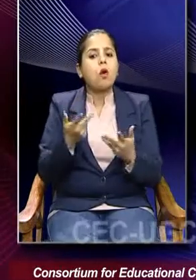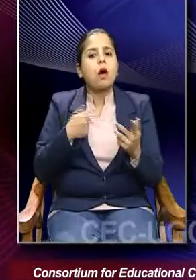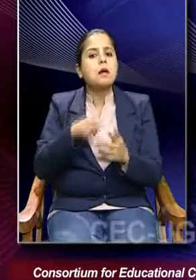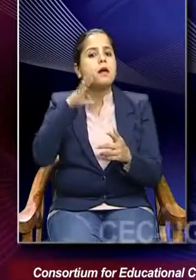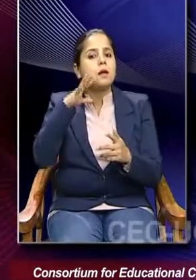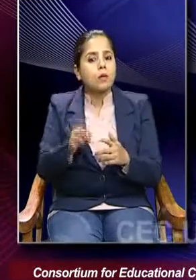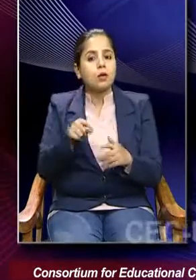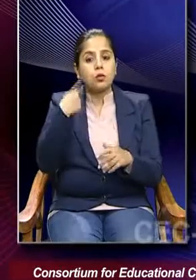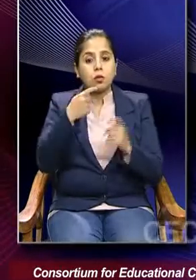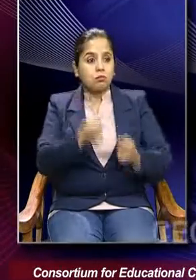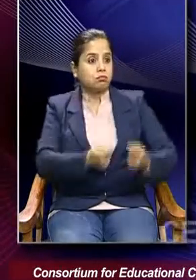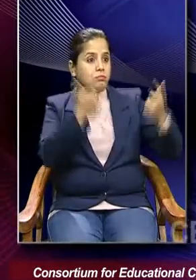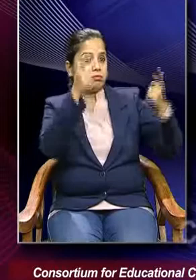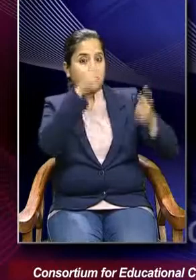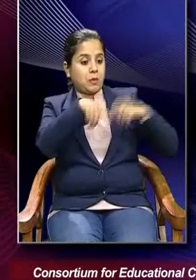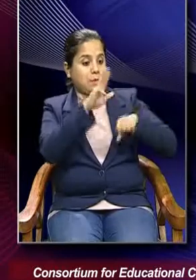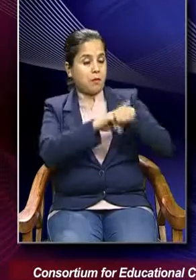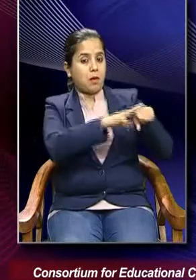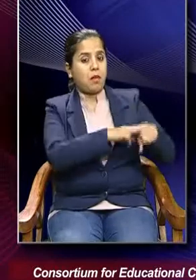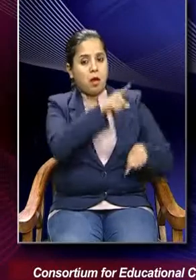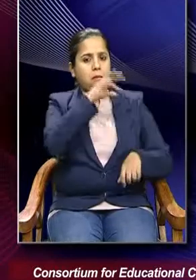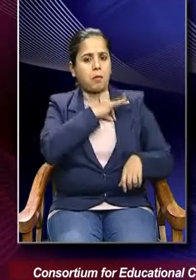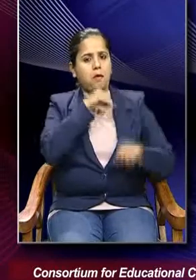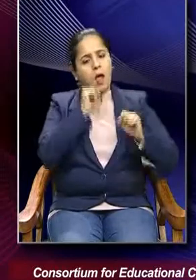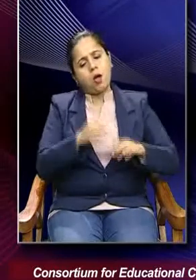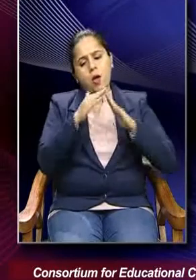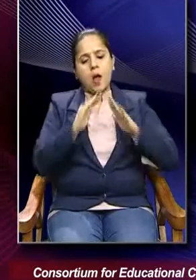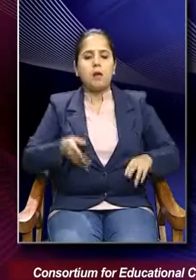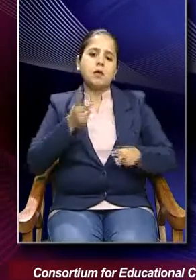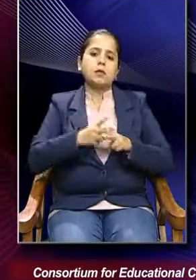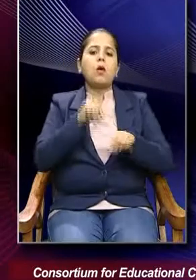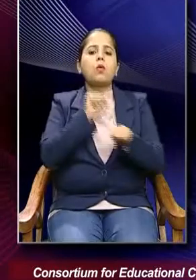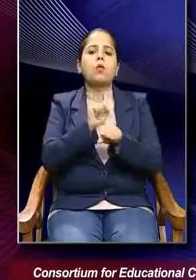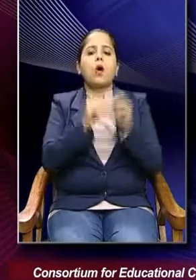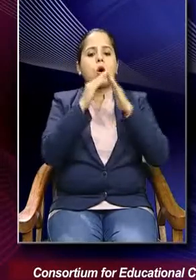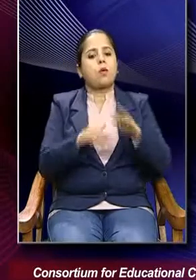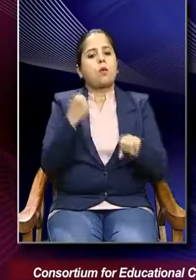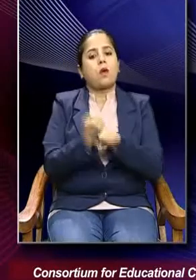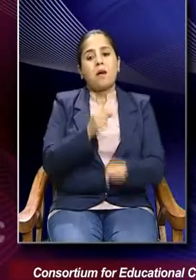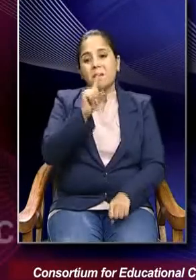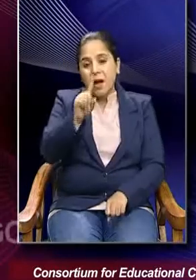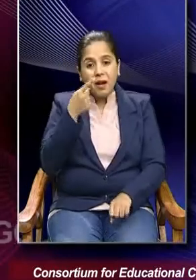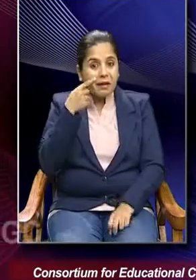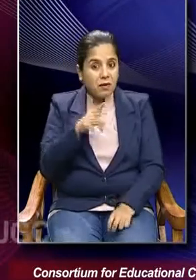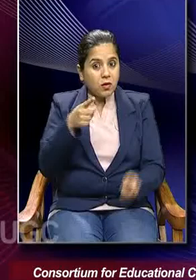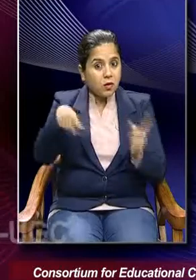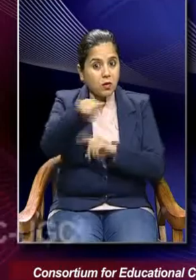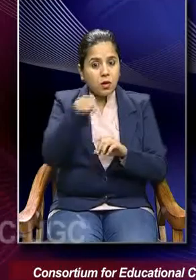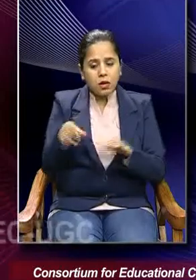of upper class, you could privilege to stay back home and work from home. But if you are from